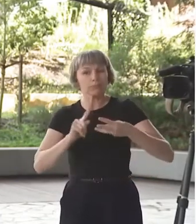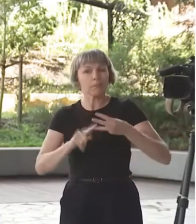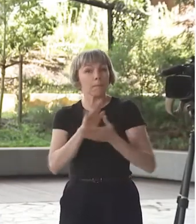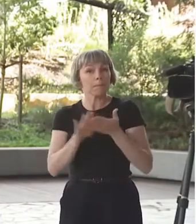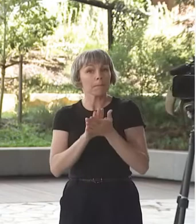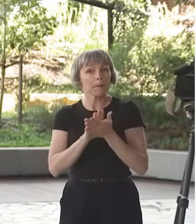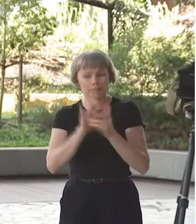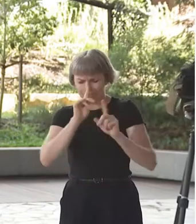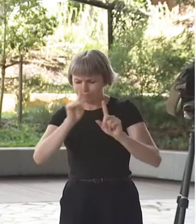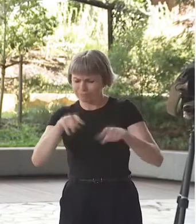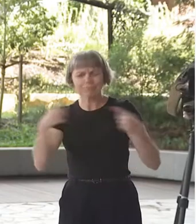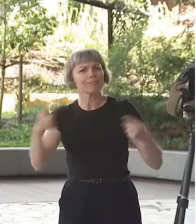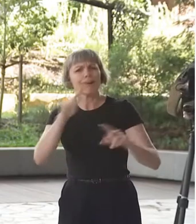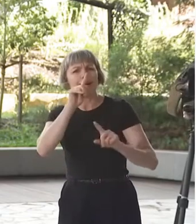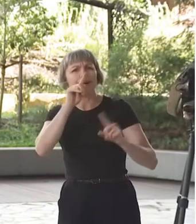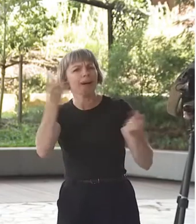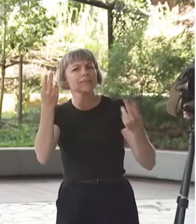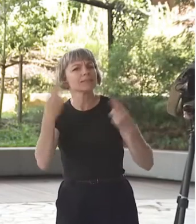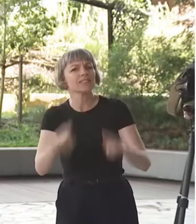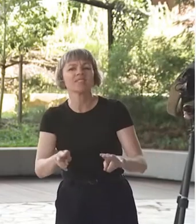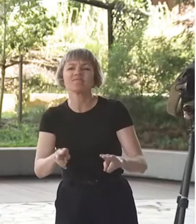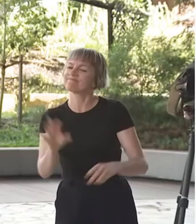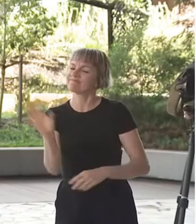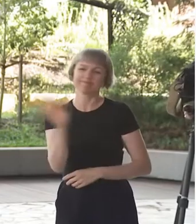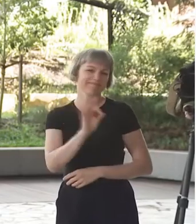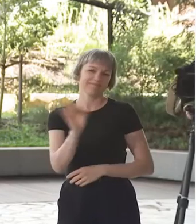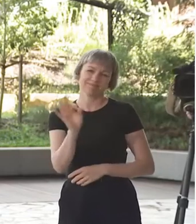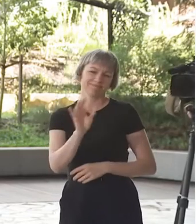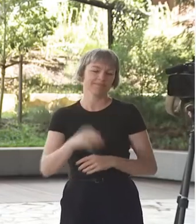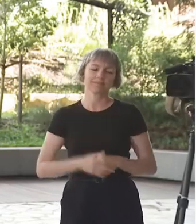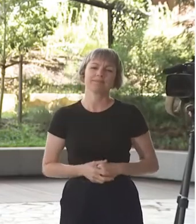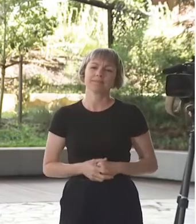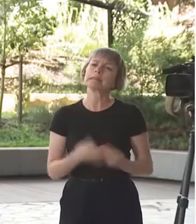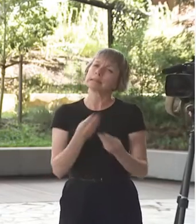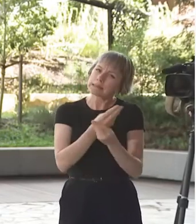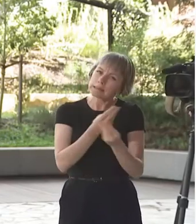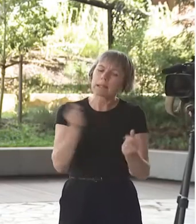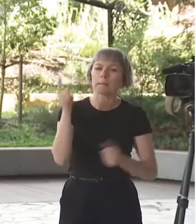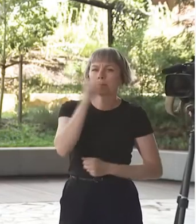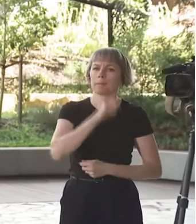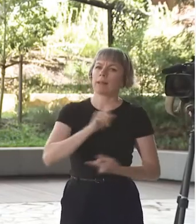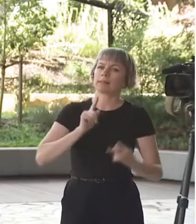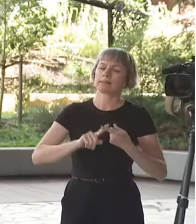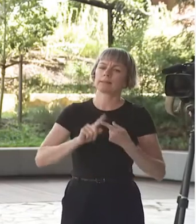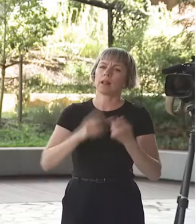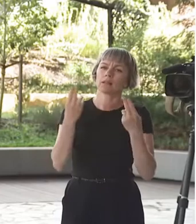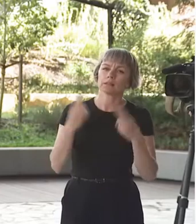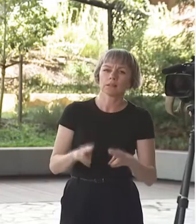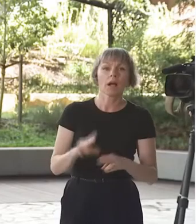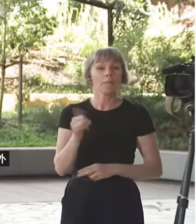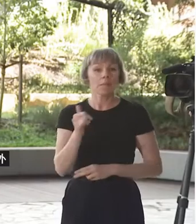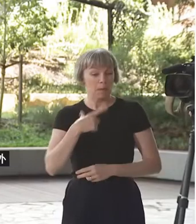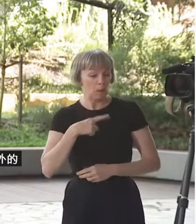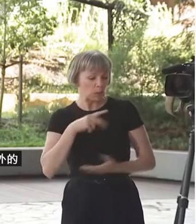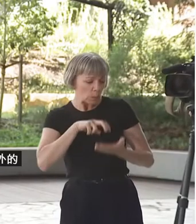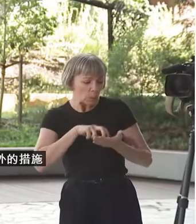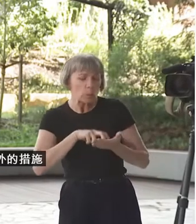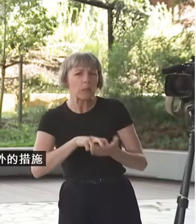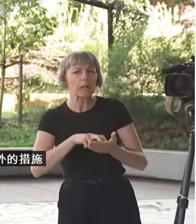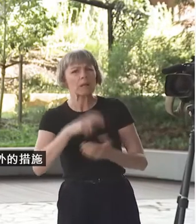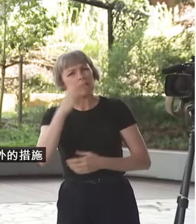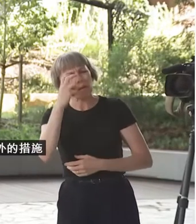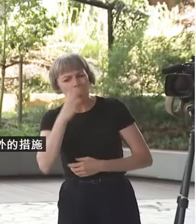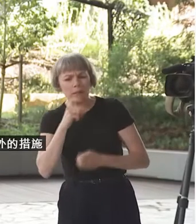we advise people to take care of our vulnerable people. We ask people to take